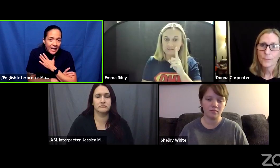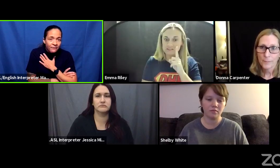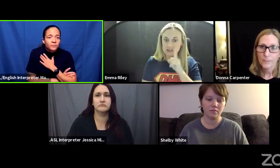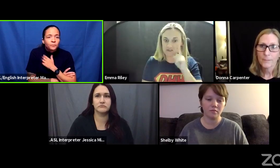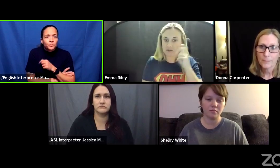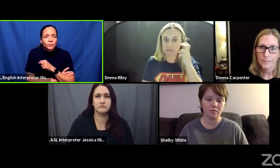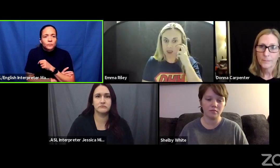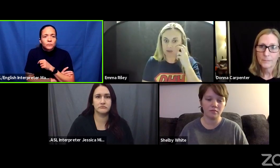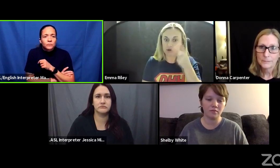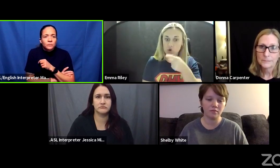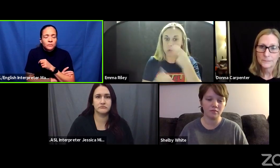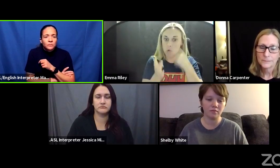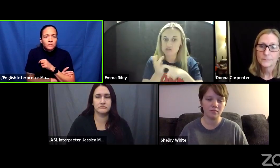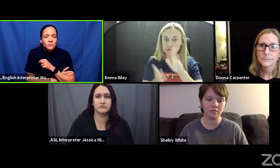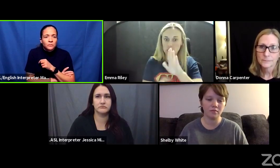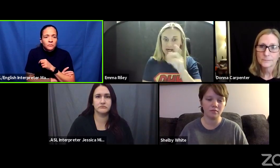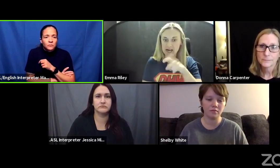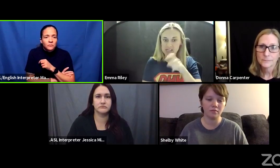may have.